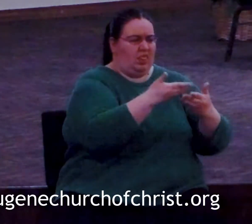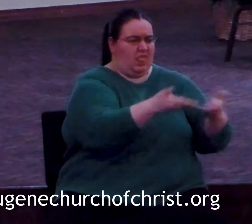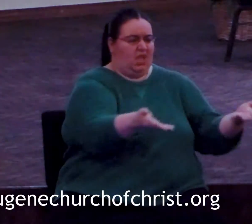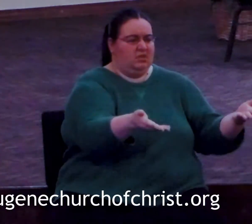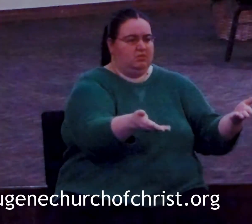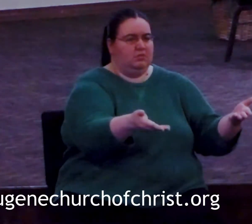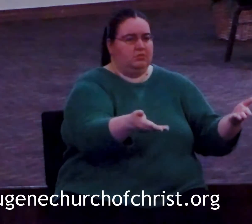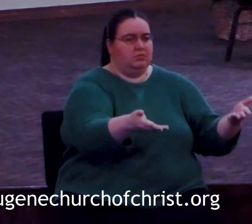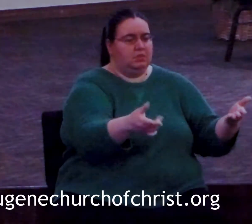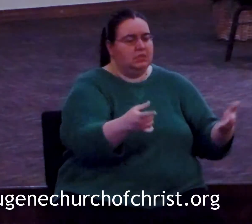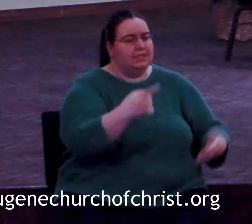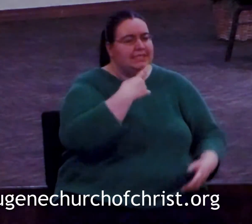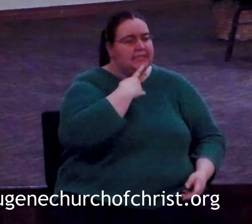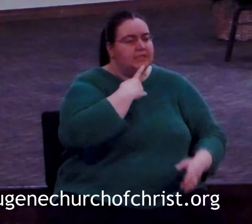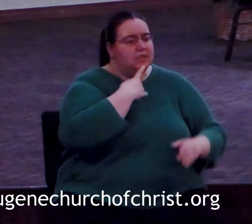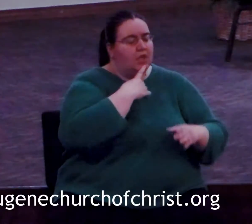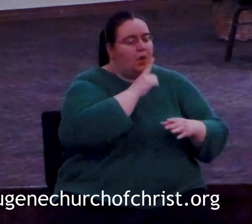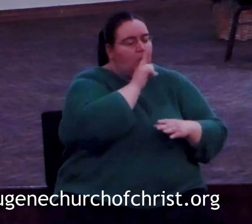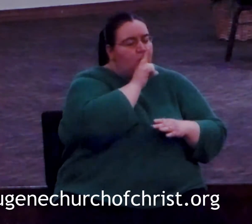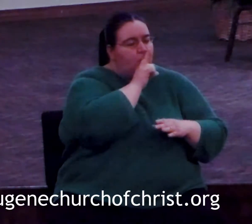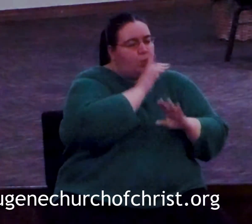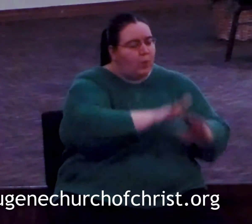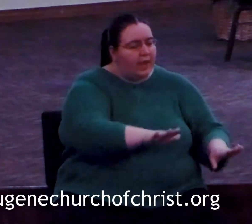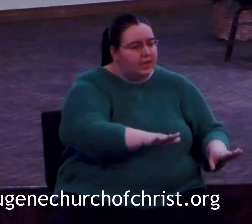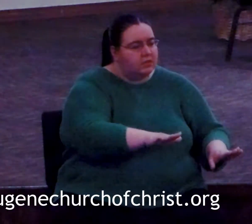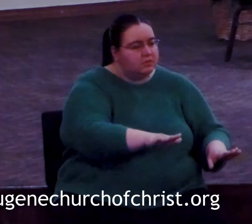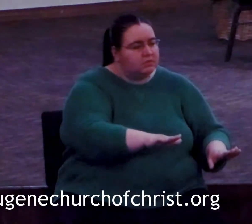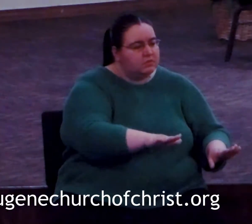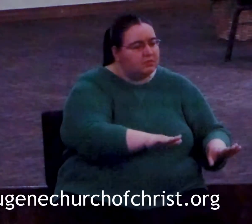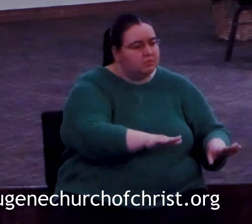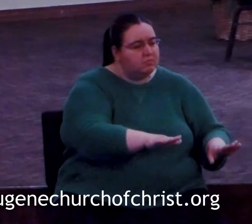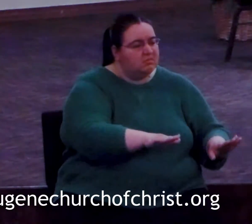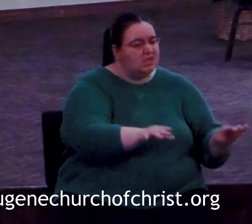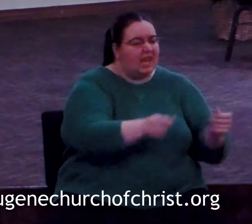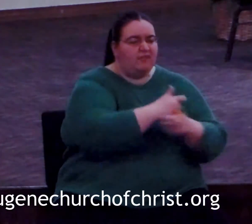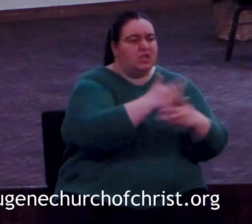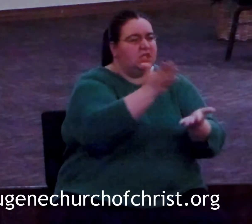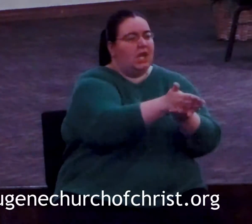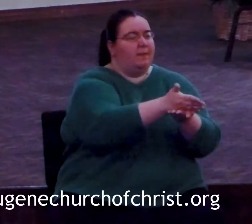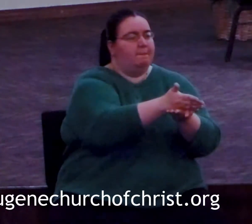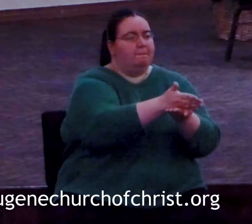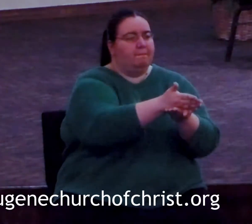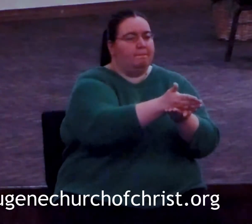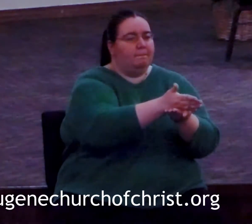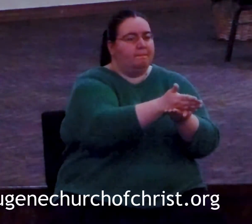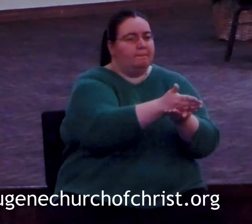quiet, be still, or peace, be still, depending on the version you're reading, everything just stops.